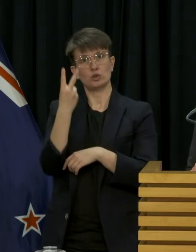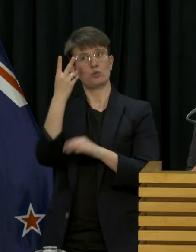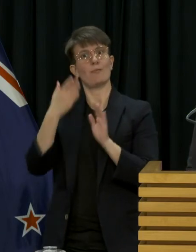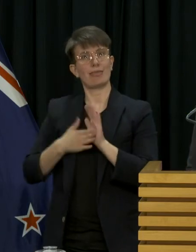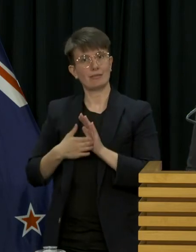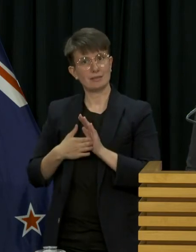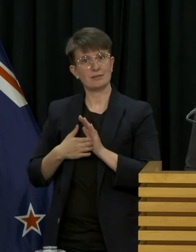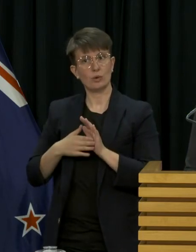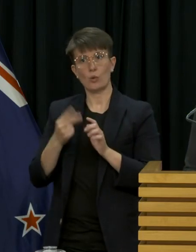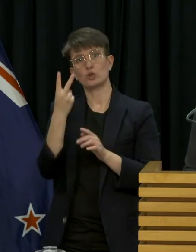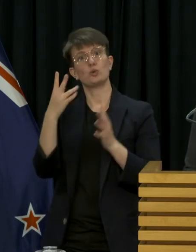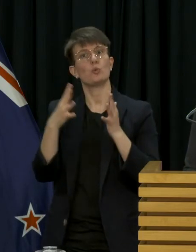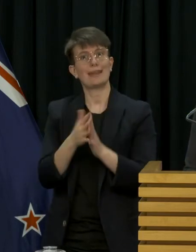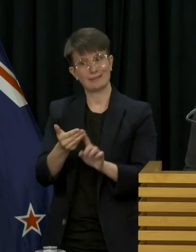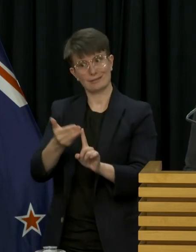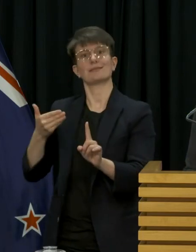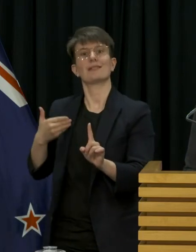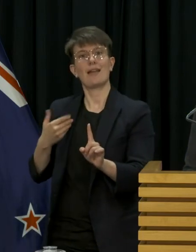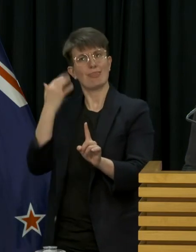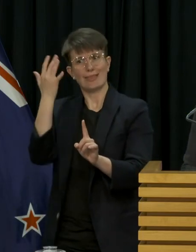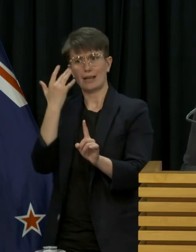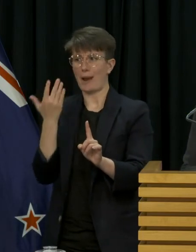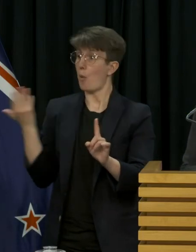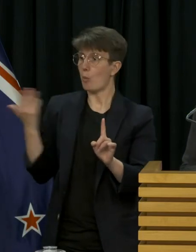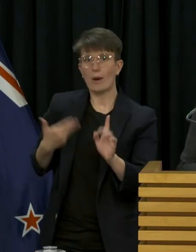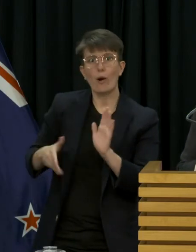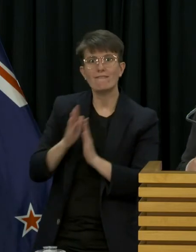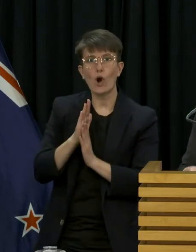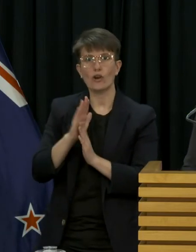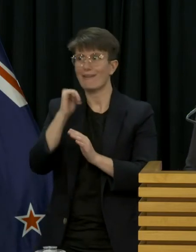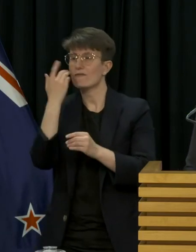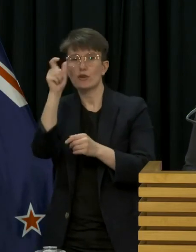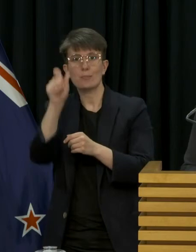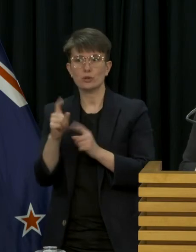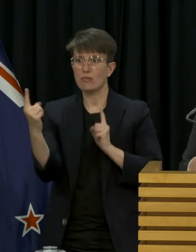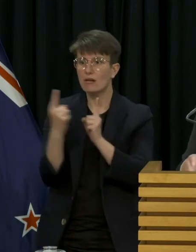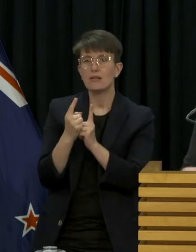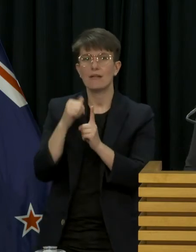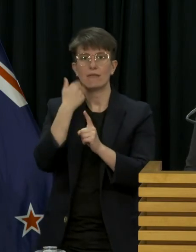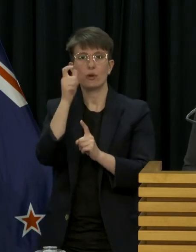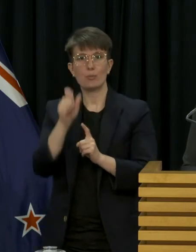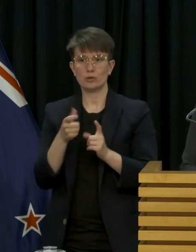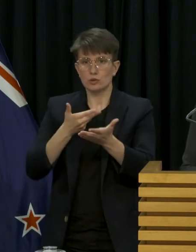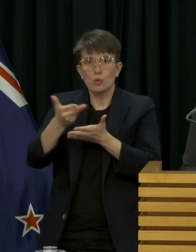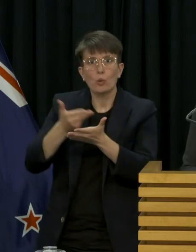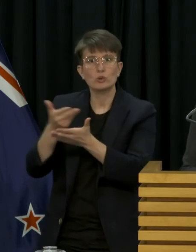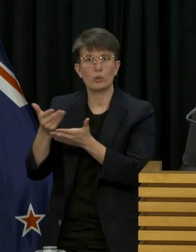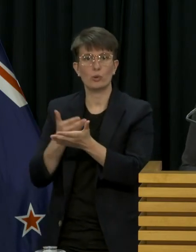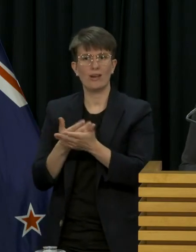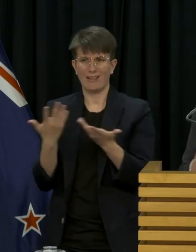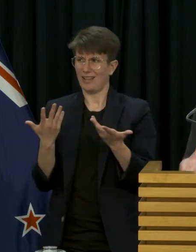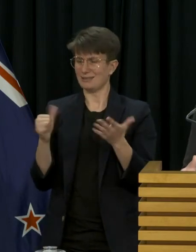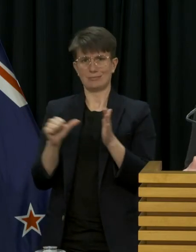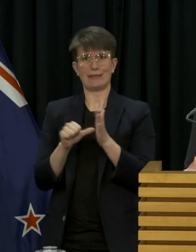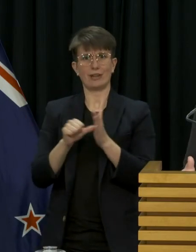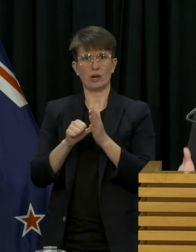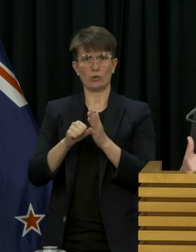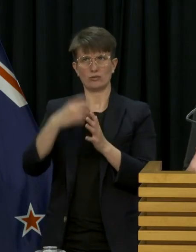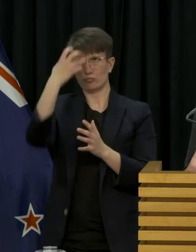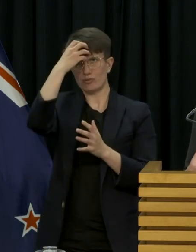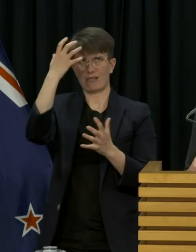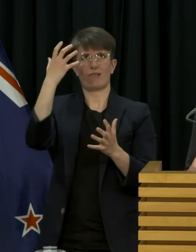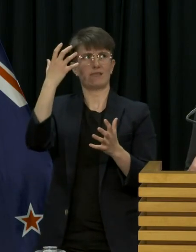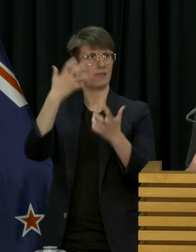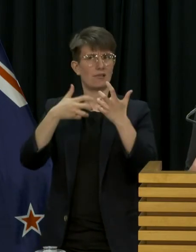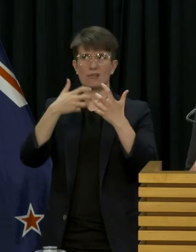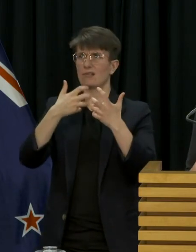everybody they've come into contact with over a 2-week period. And so that's why we interview people multiple times. At the end of the day, we work